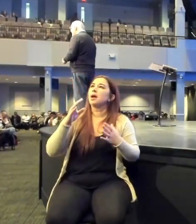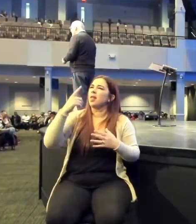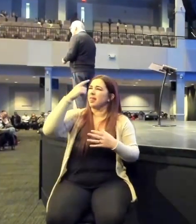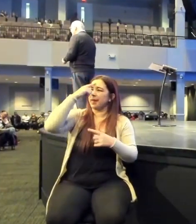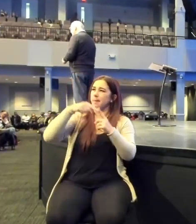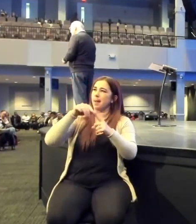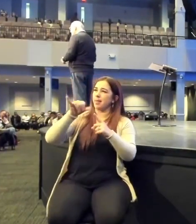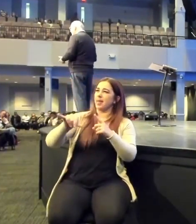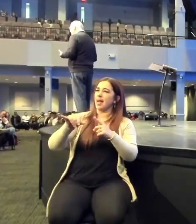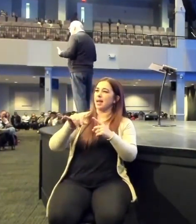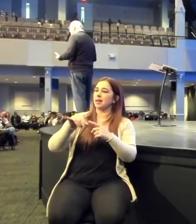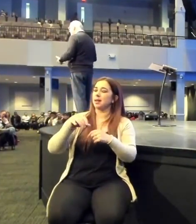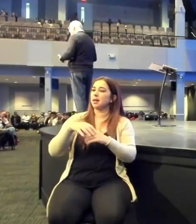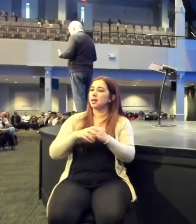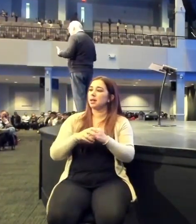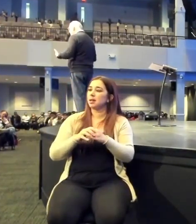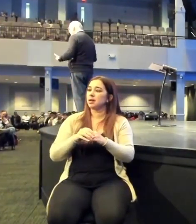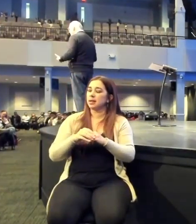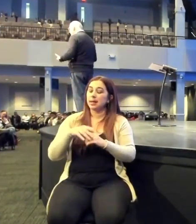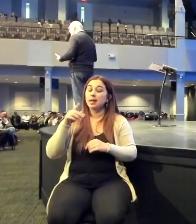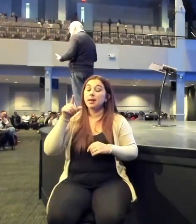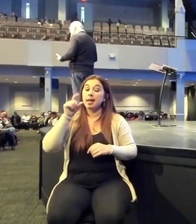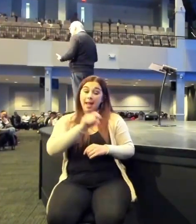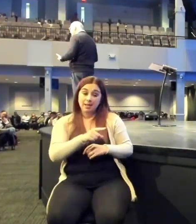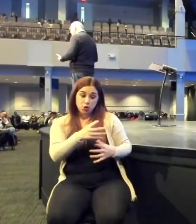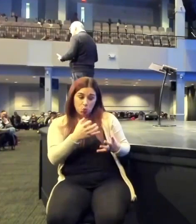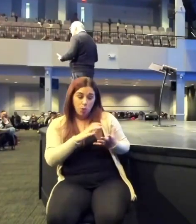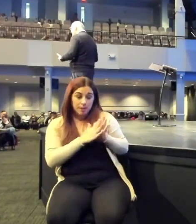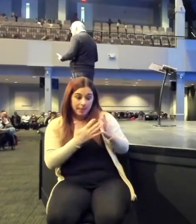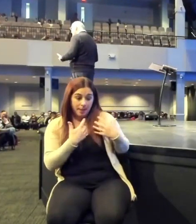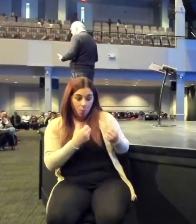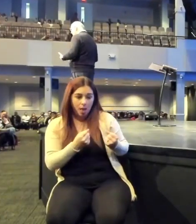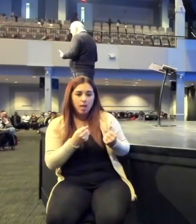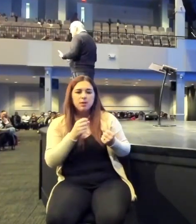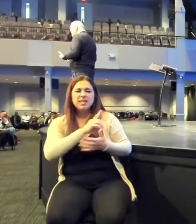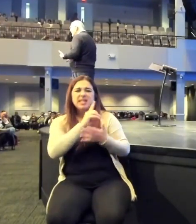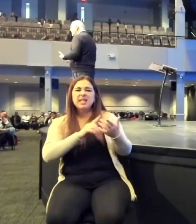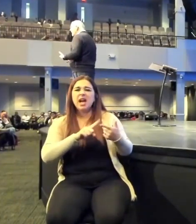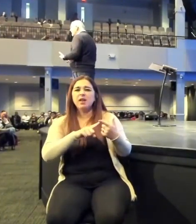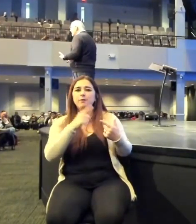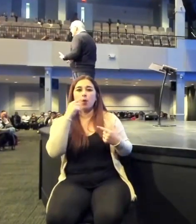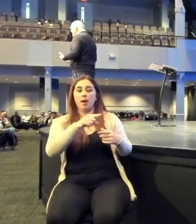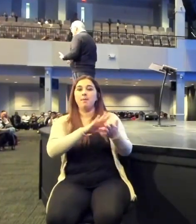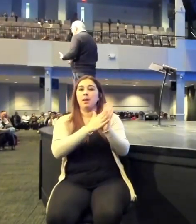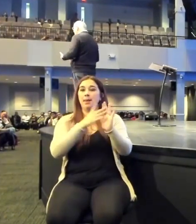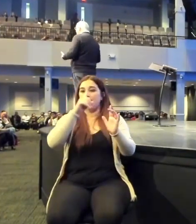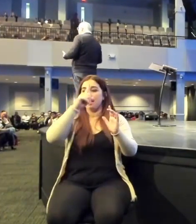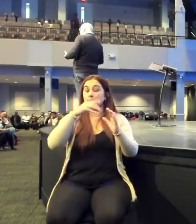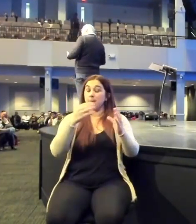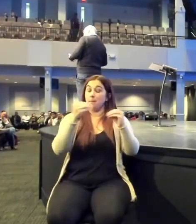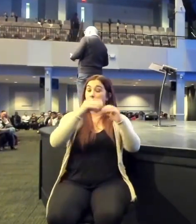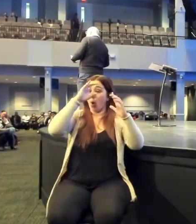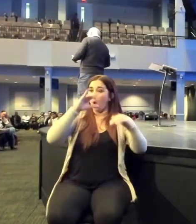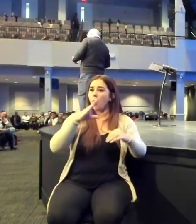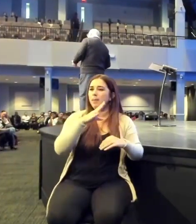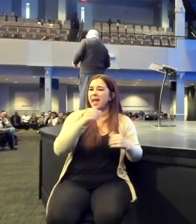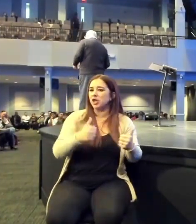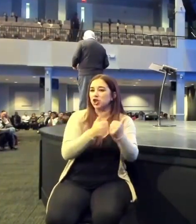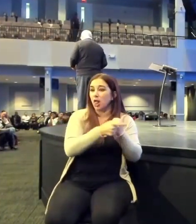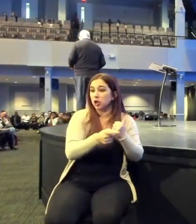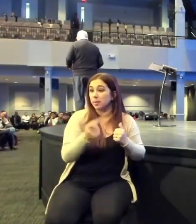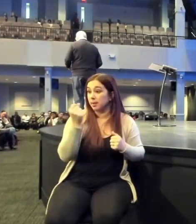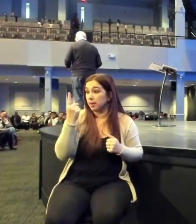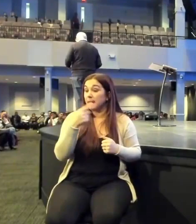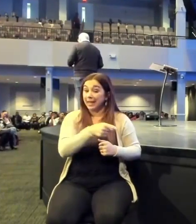moment. It was designed to create hope in him, but also to challenge him a little bit. Because if he gets